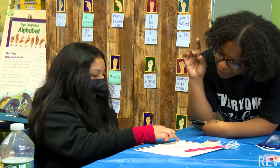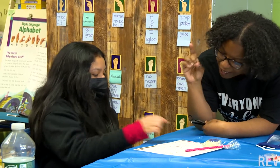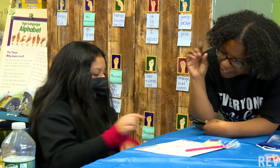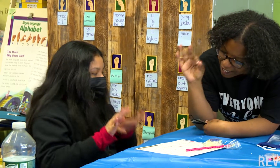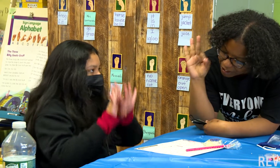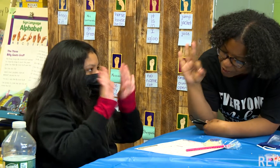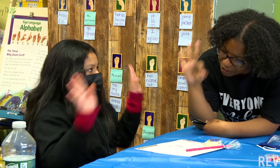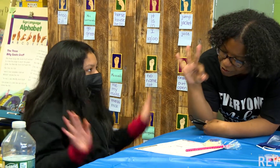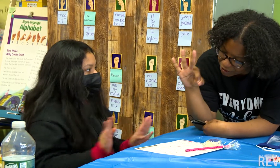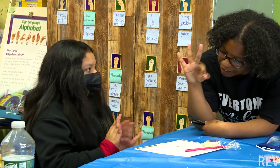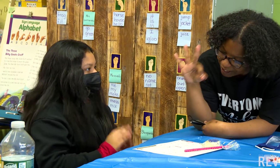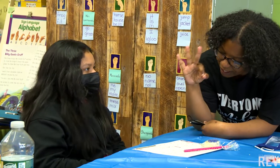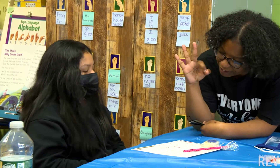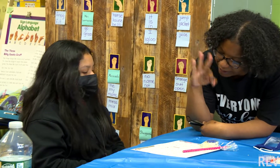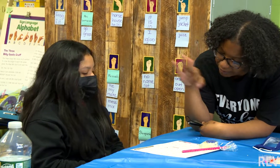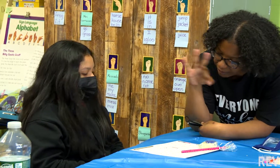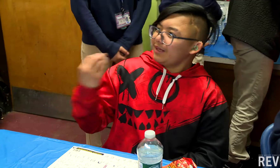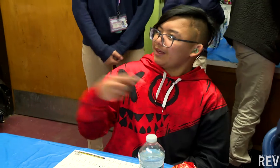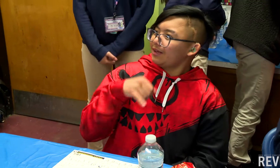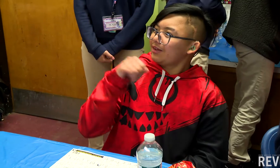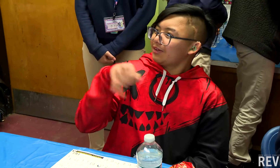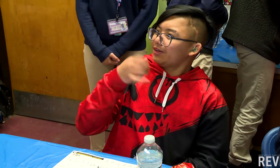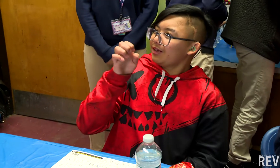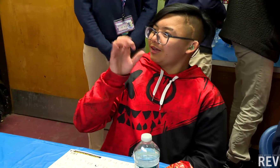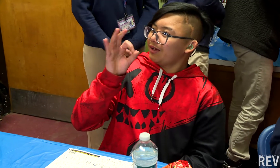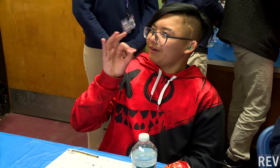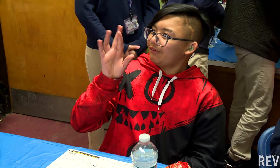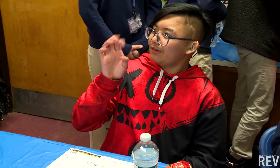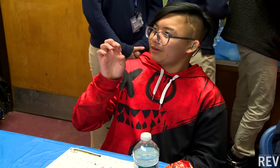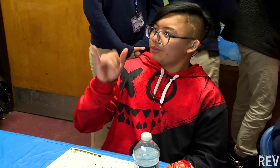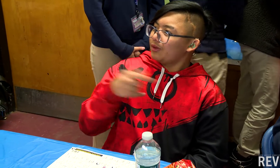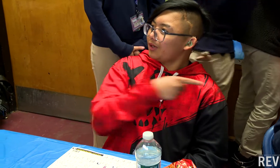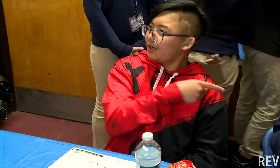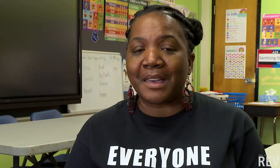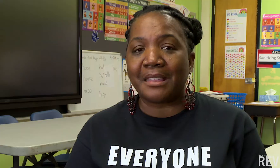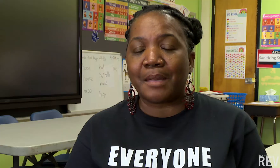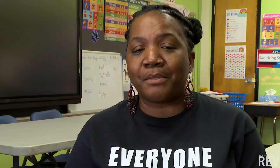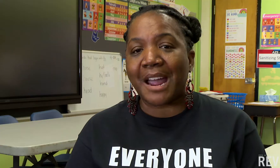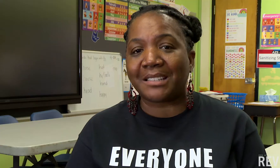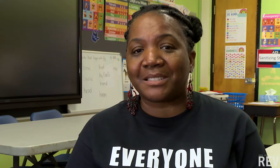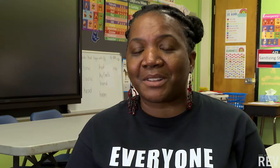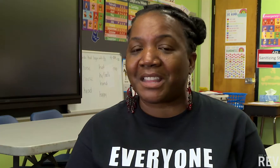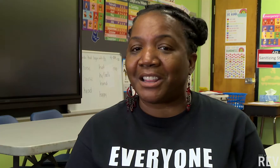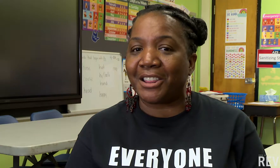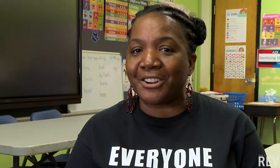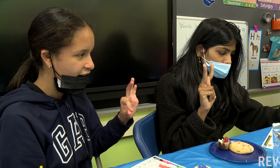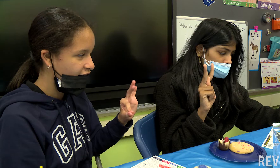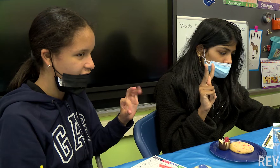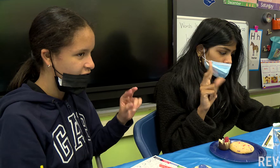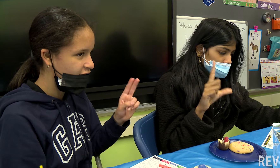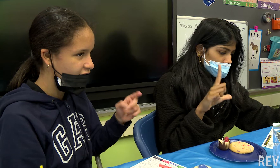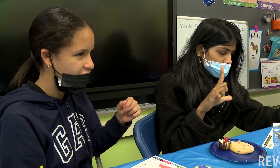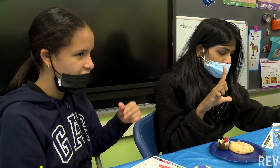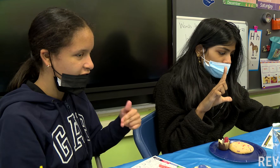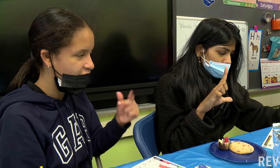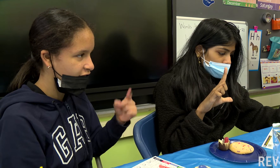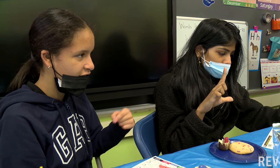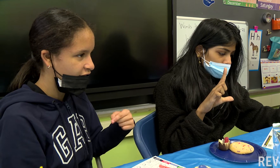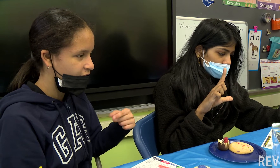extended day who were learning sign language. We worked with 6th, 7th, 8th graders and they practiced what they learned and they were so excited to show